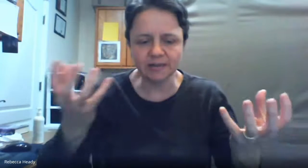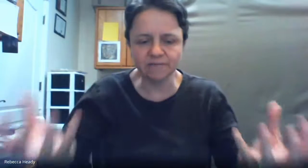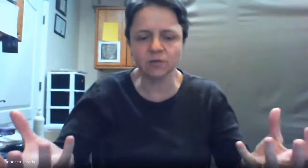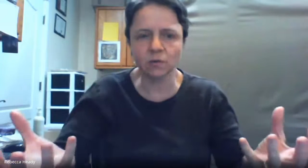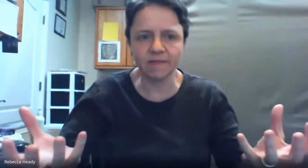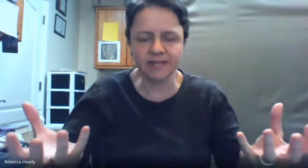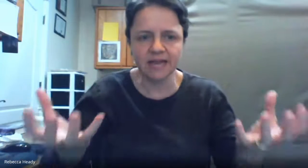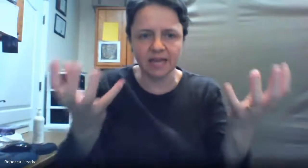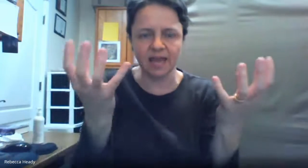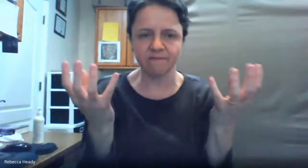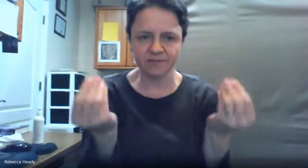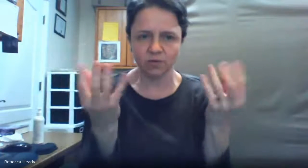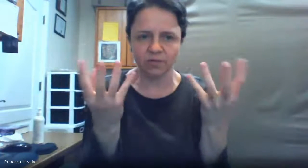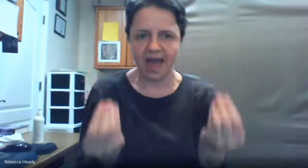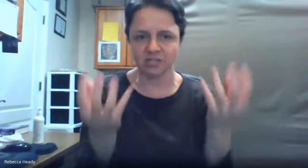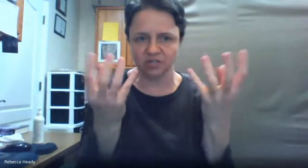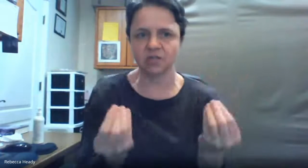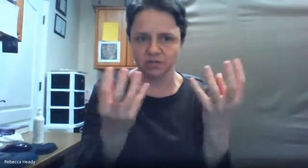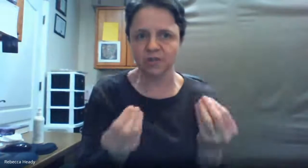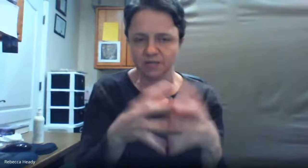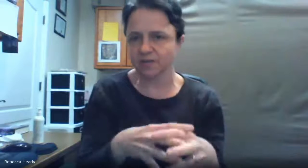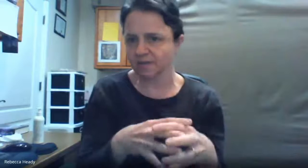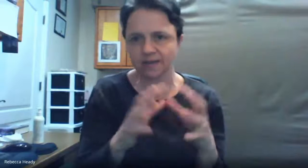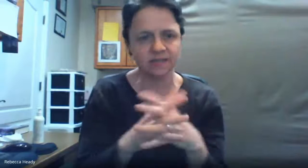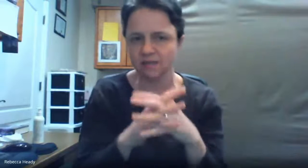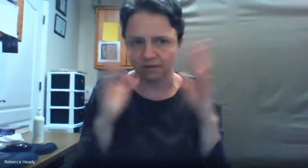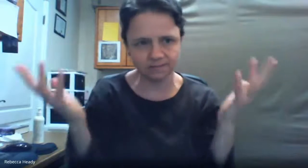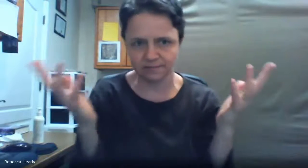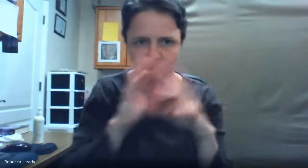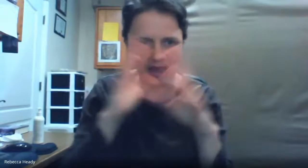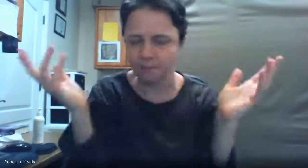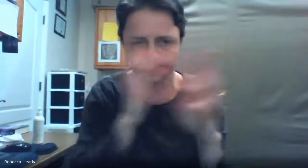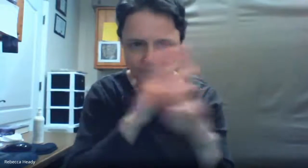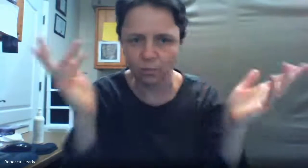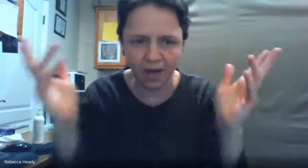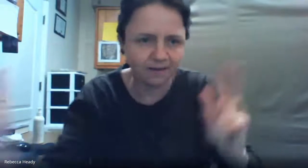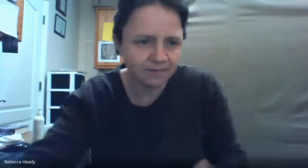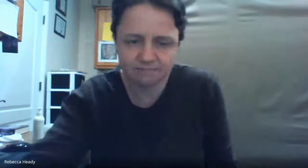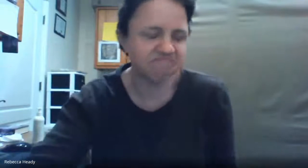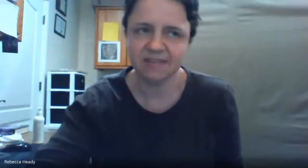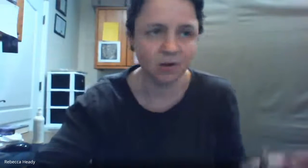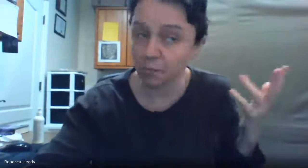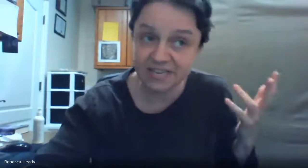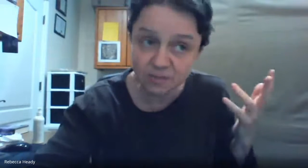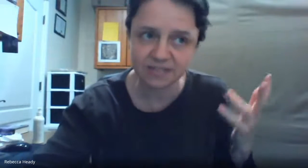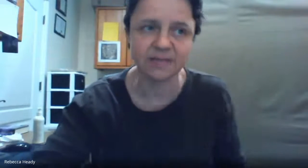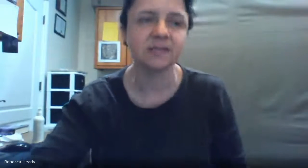and physical, and then taking a physical action that you're doing and doing the signs. I think something happens in your brain that, I don't know. It just makes sense.